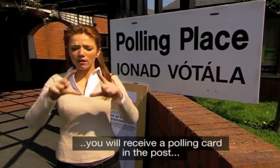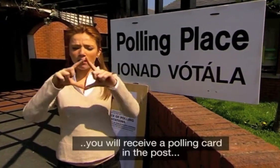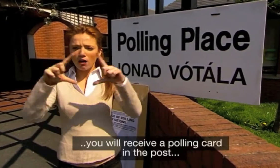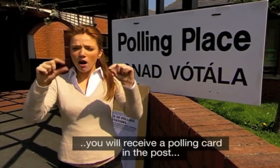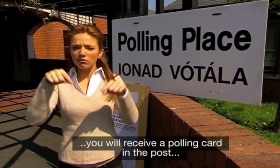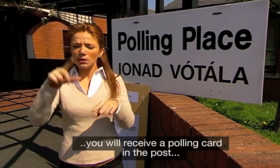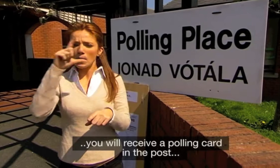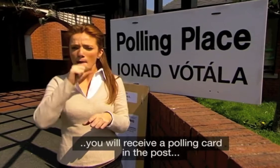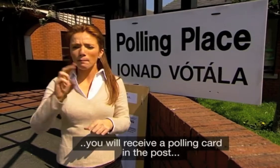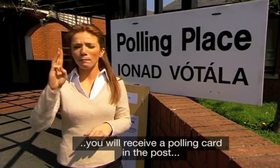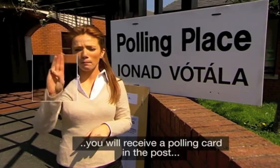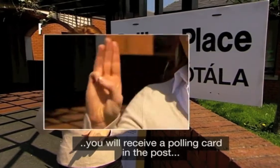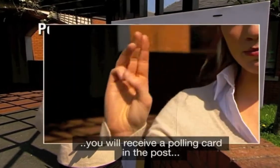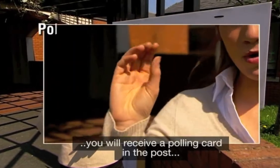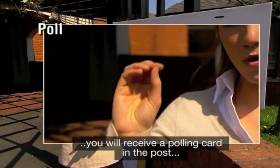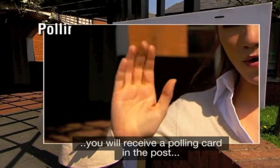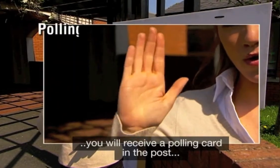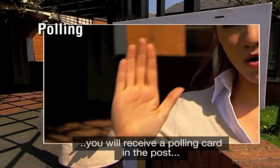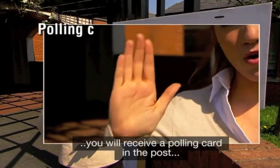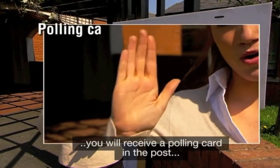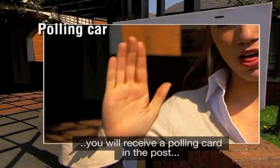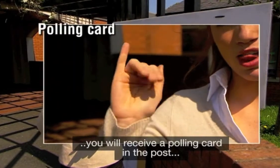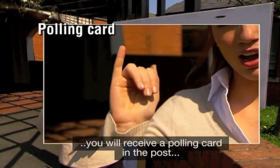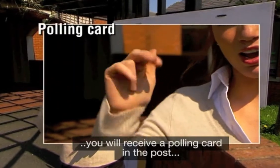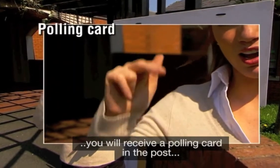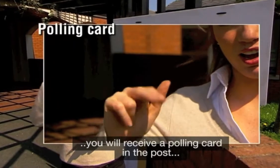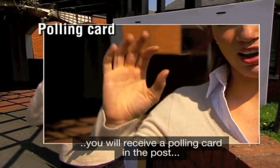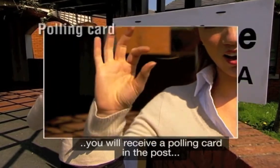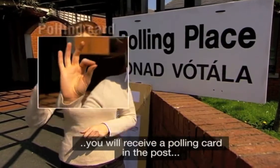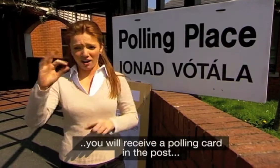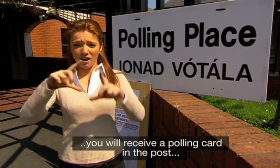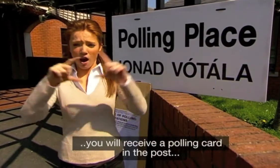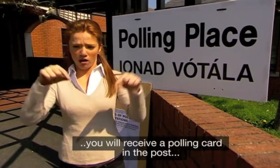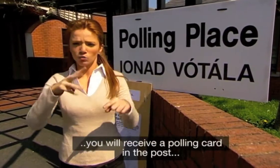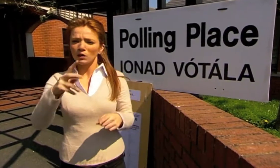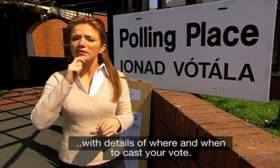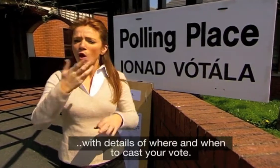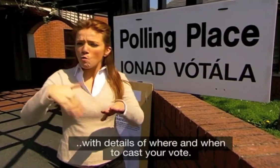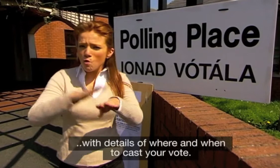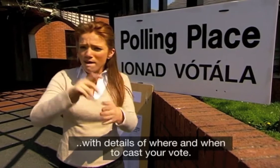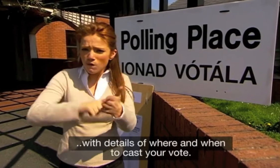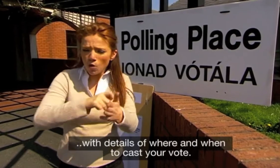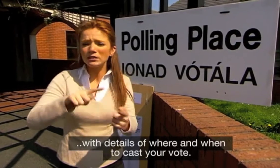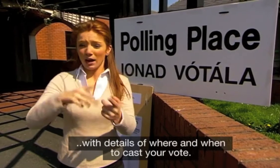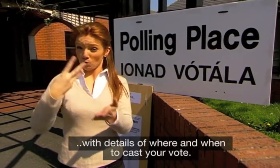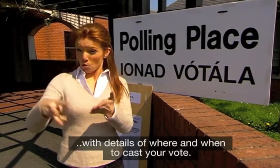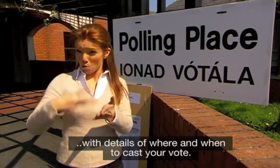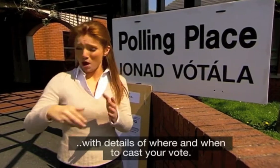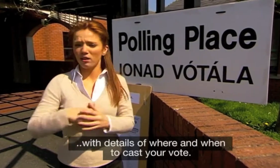receive a polling card in the post with details of where and when to cast your